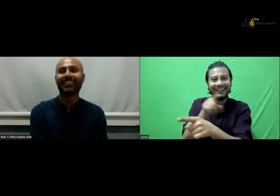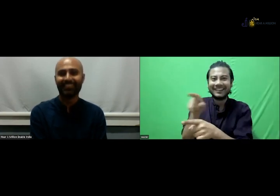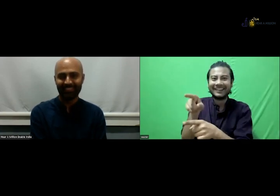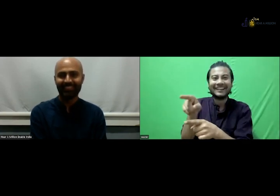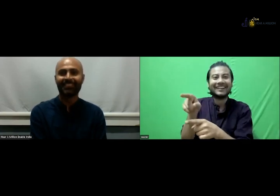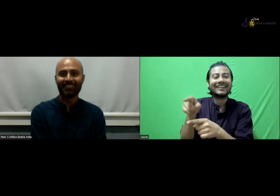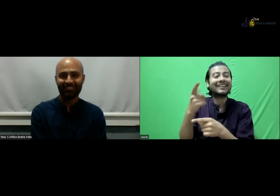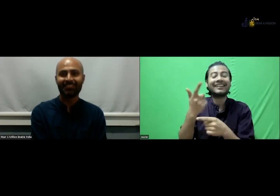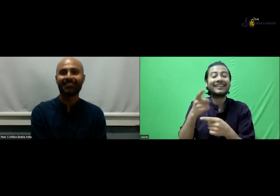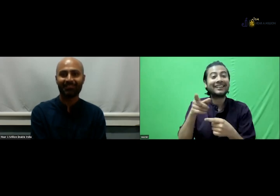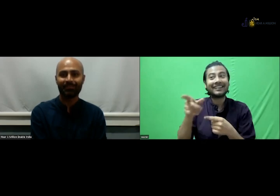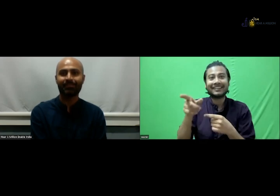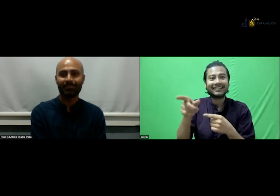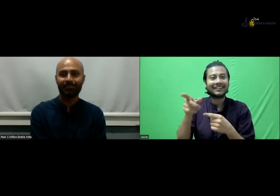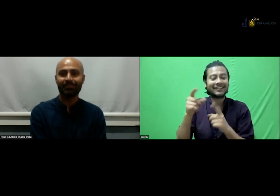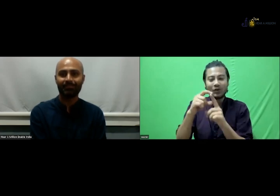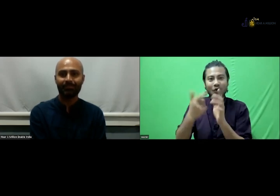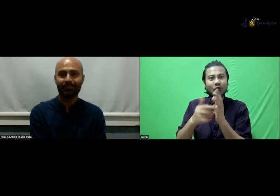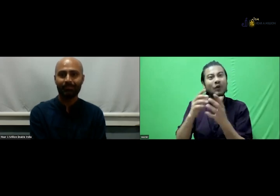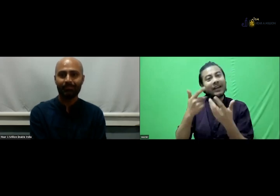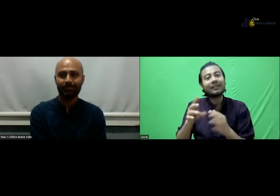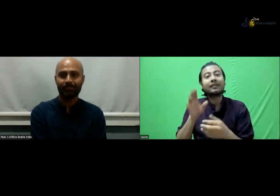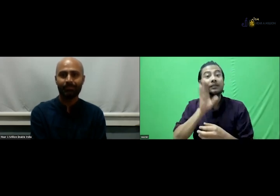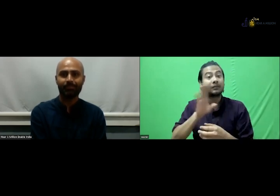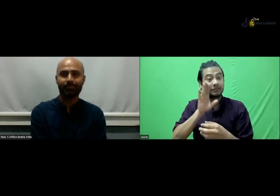And Dhruva also, they were